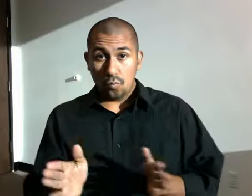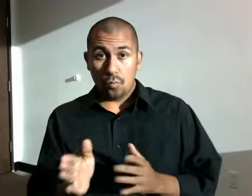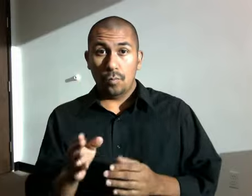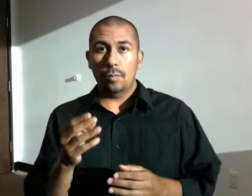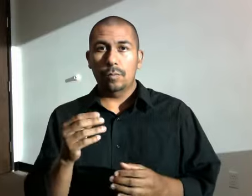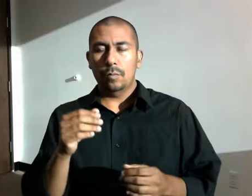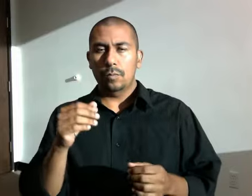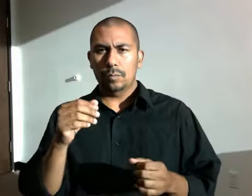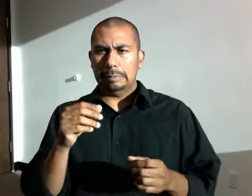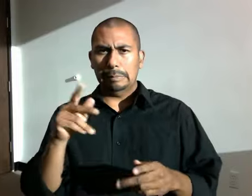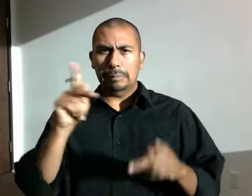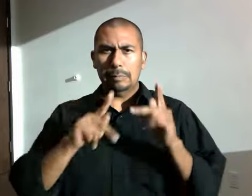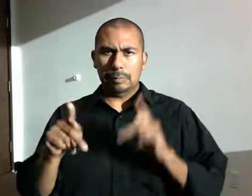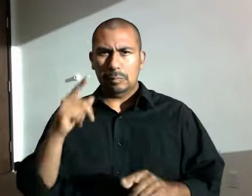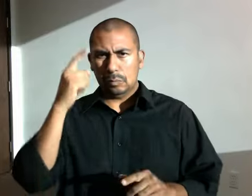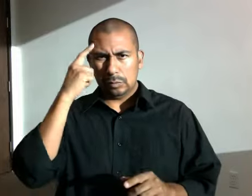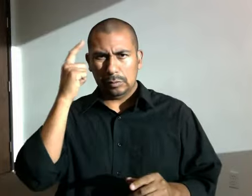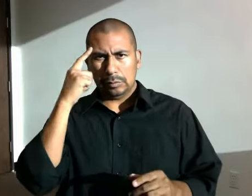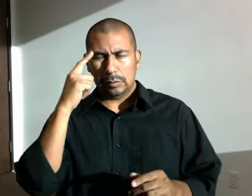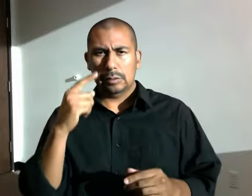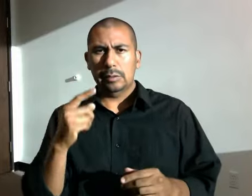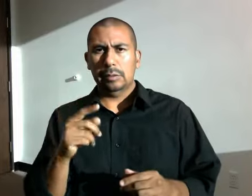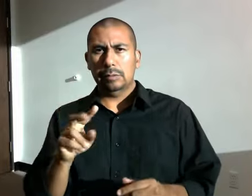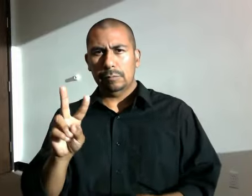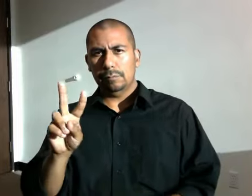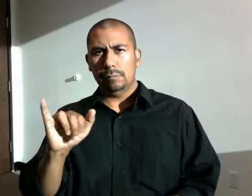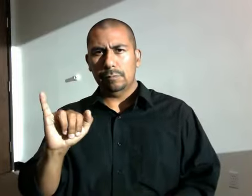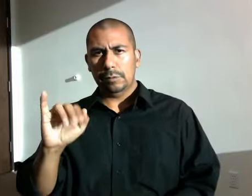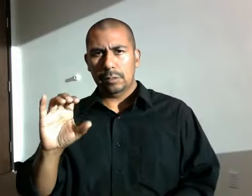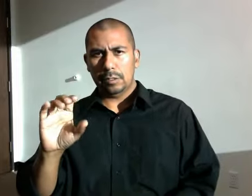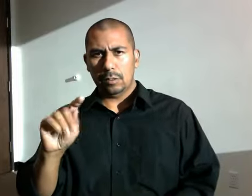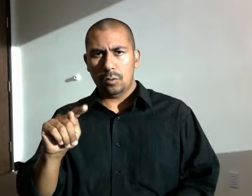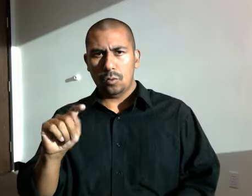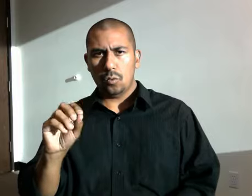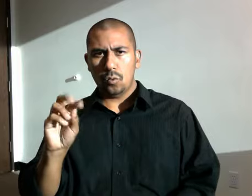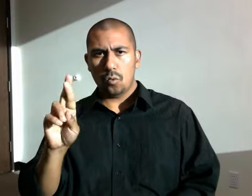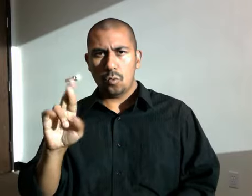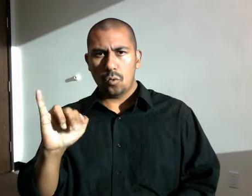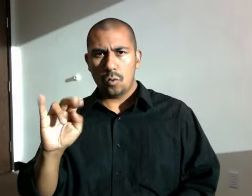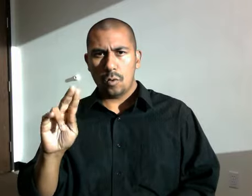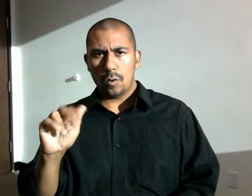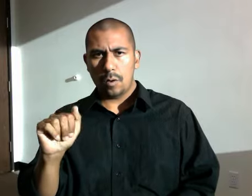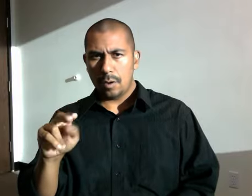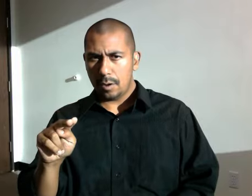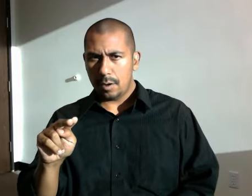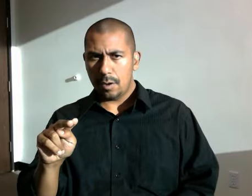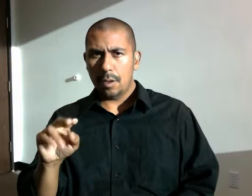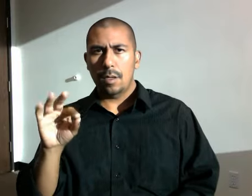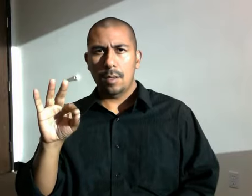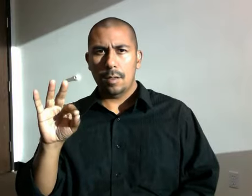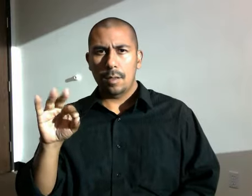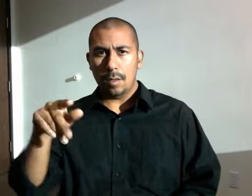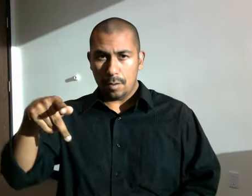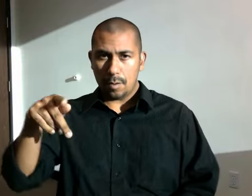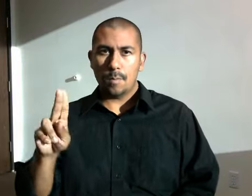Because you will see a big fireplace, red brick, with a big oak beam across. Now, on